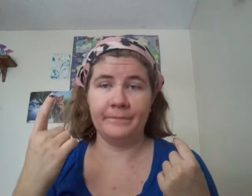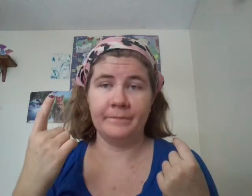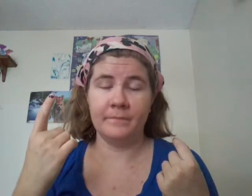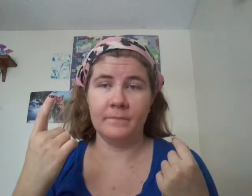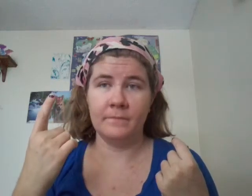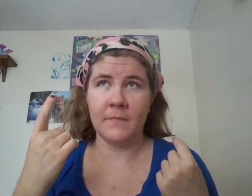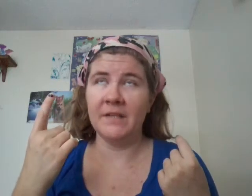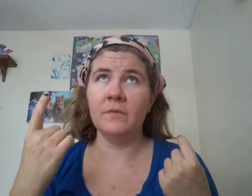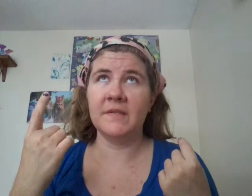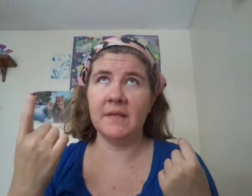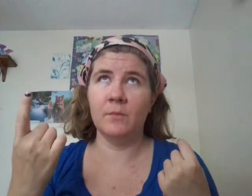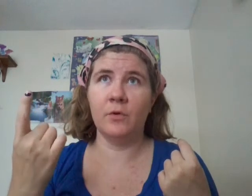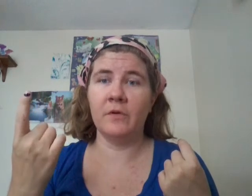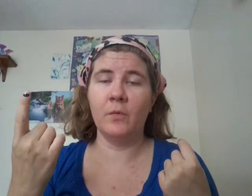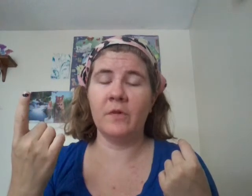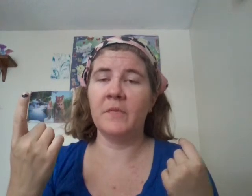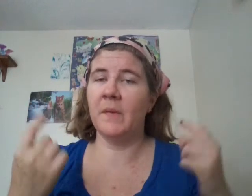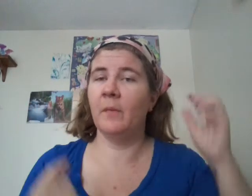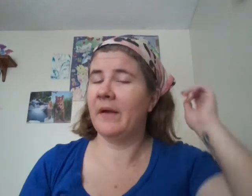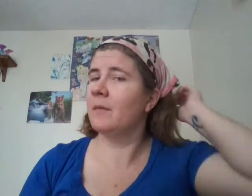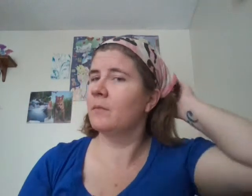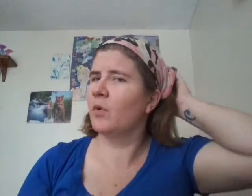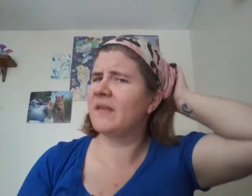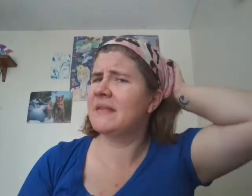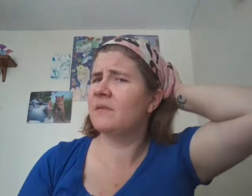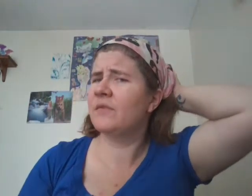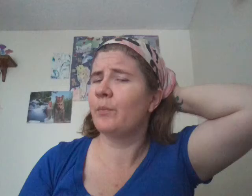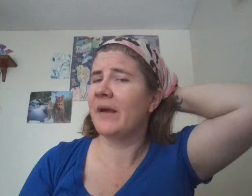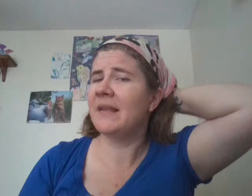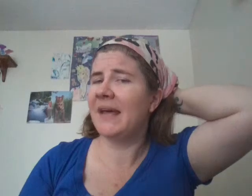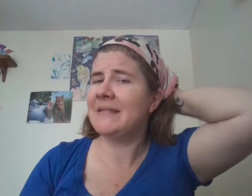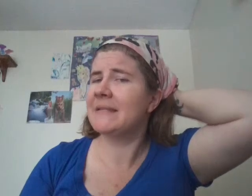Um, I don't see more than most people, but I am more sensitive to bright lights.